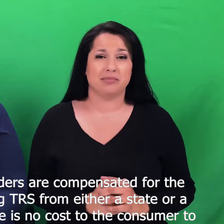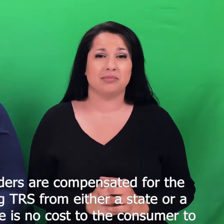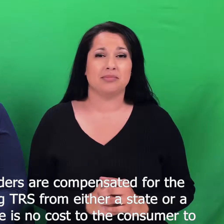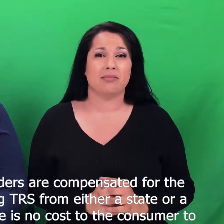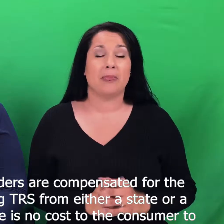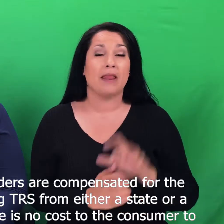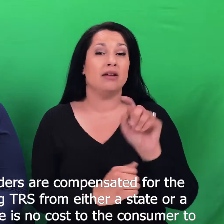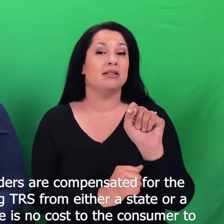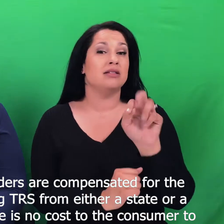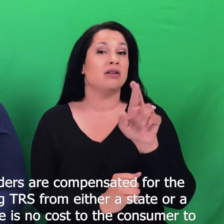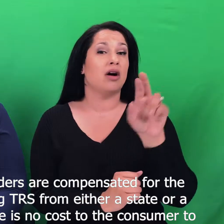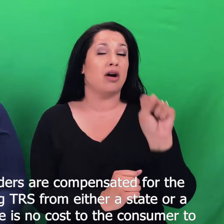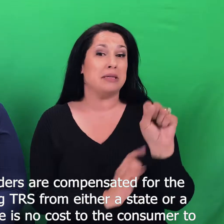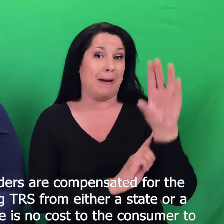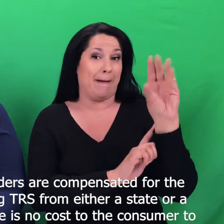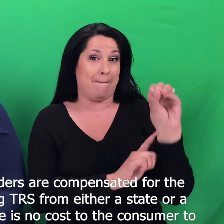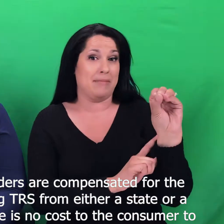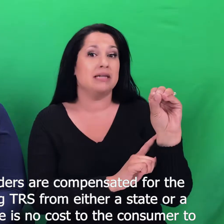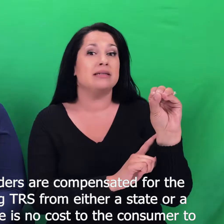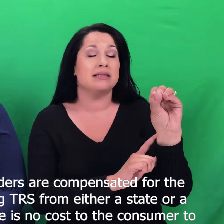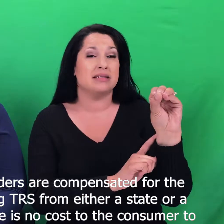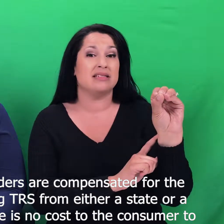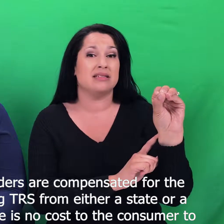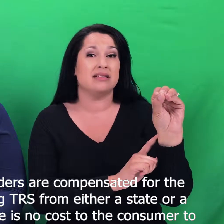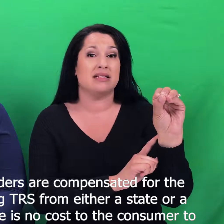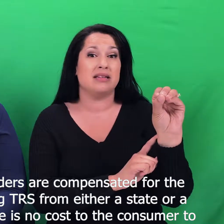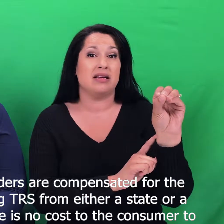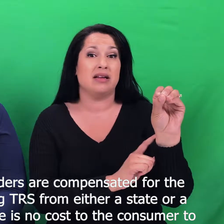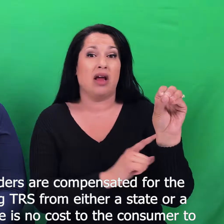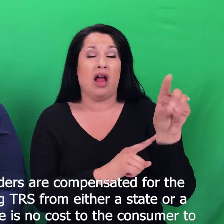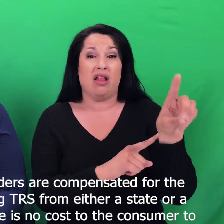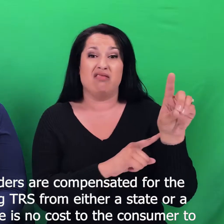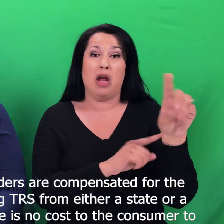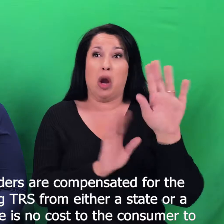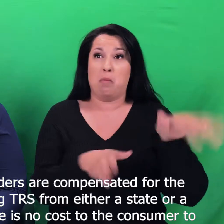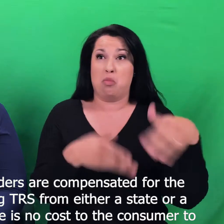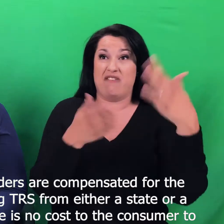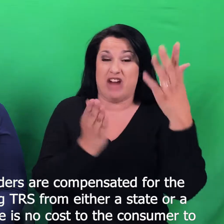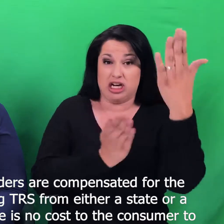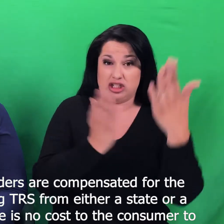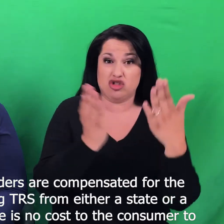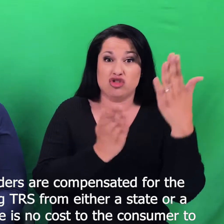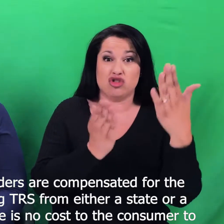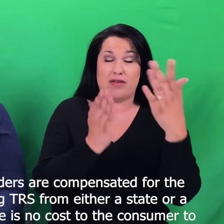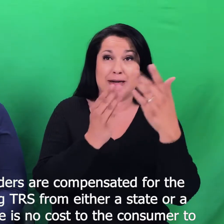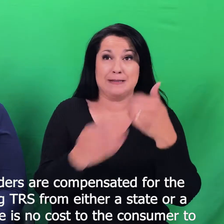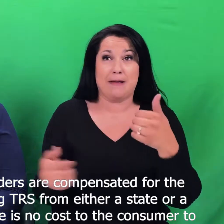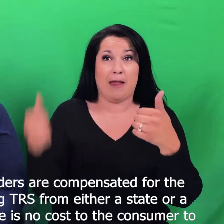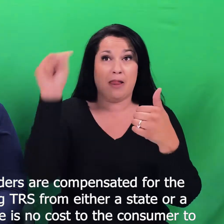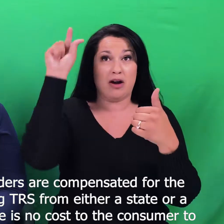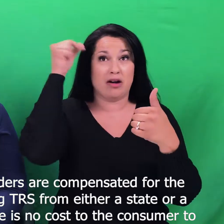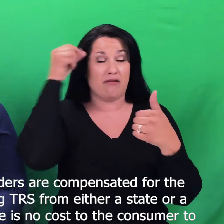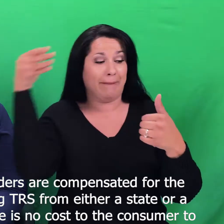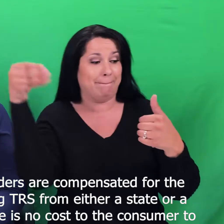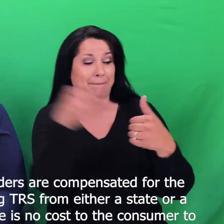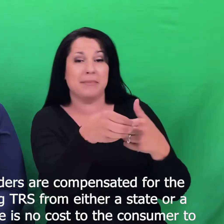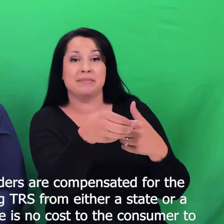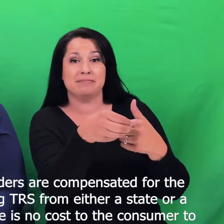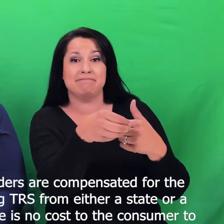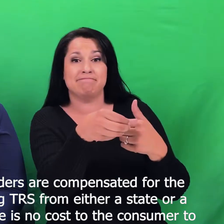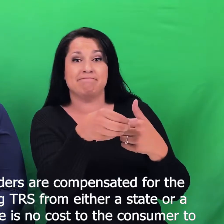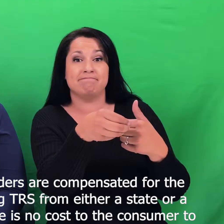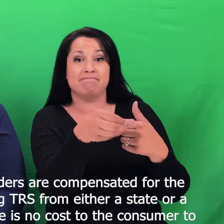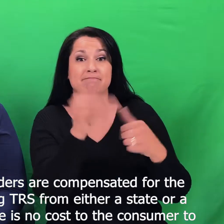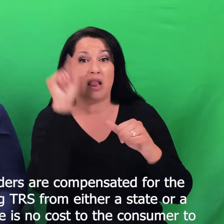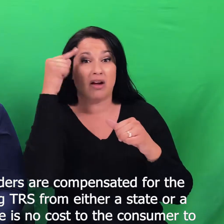TRS providers are compensated for the costs of providing TRS from either a state or